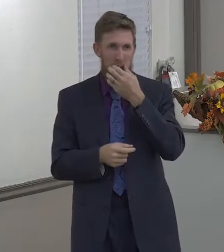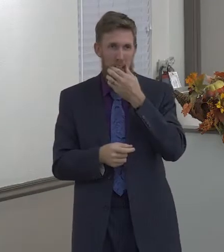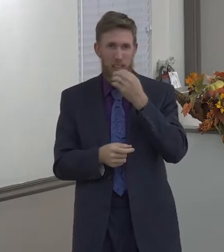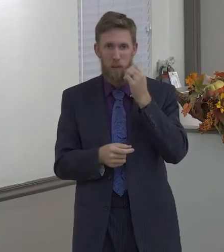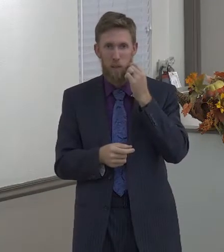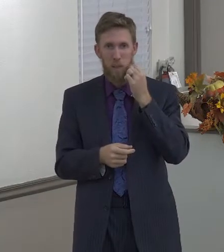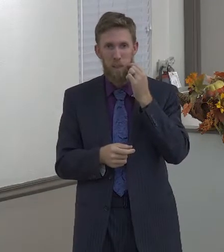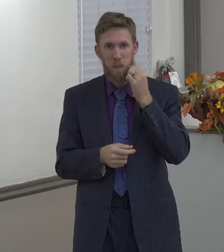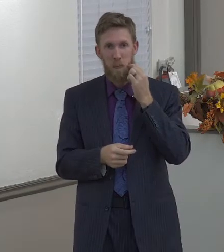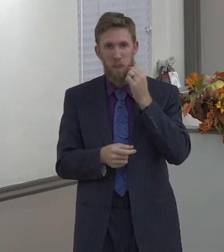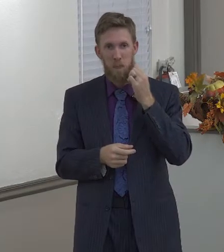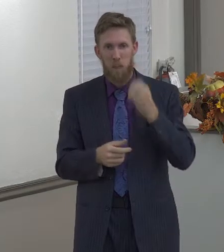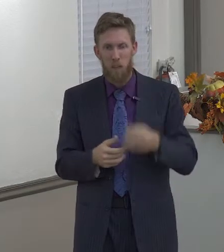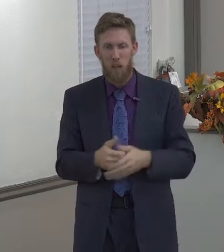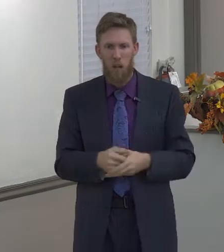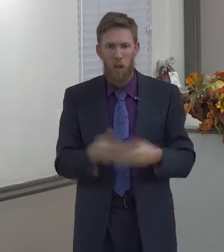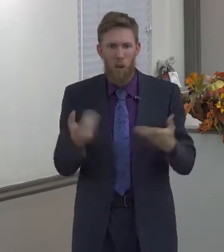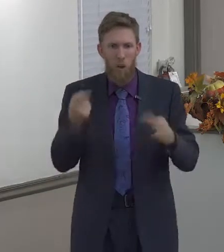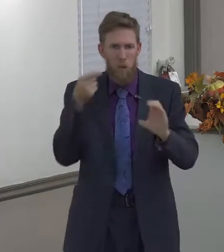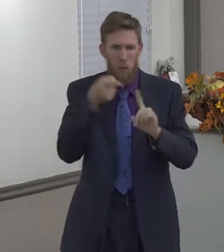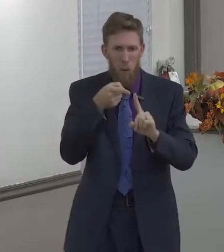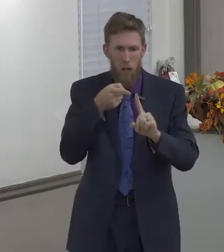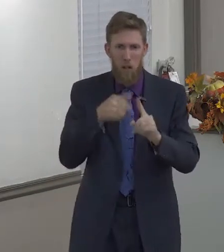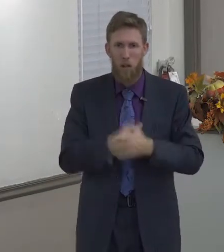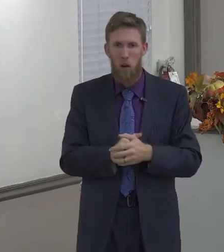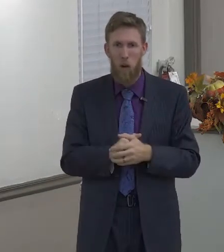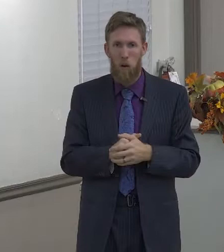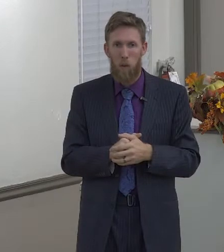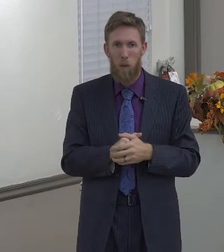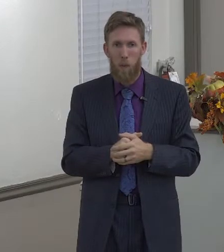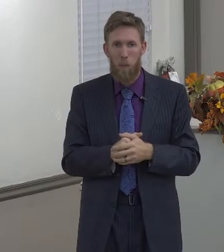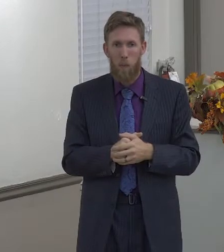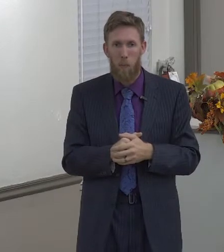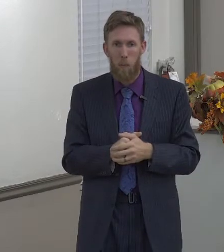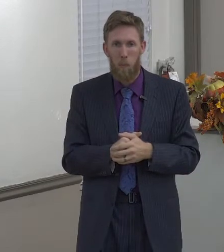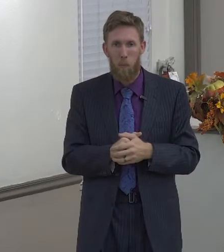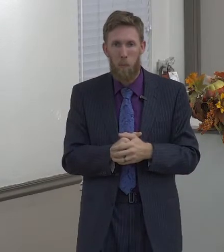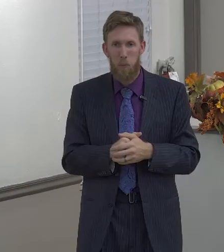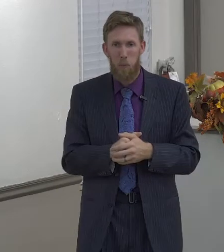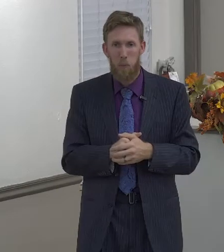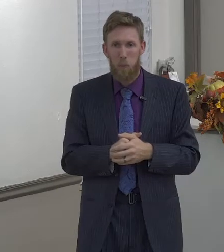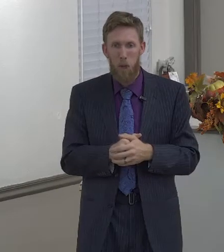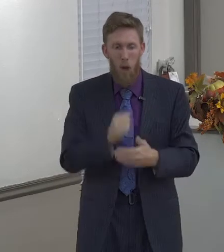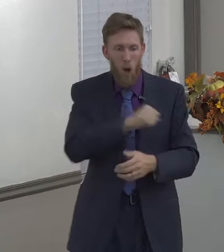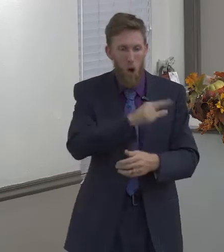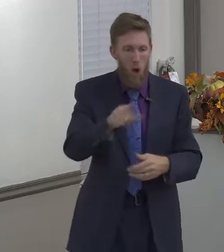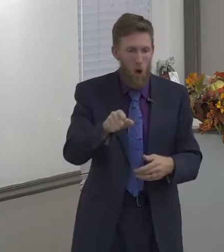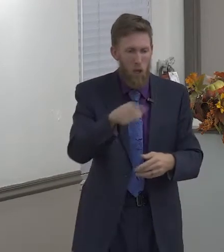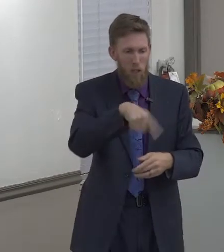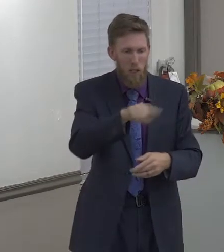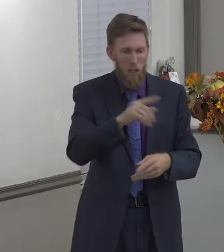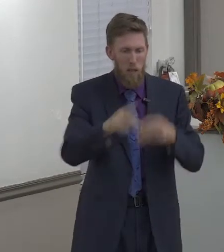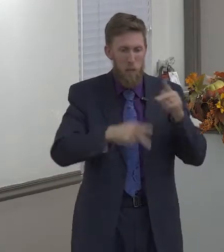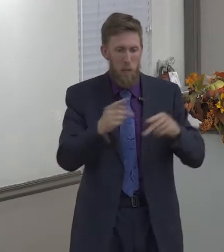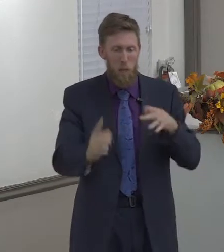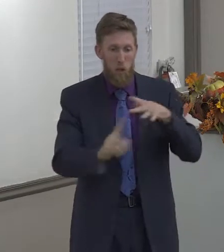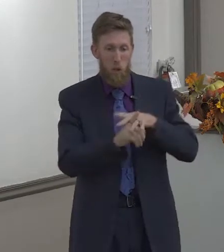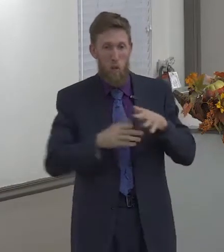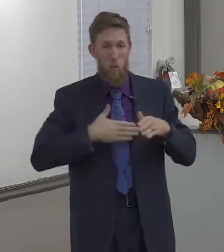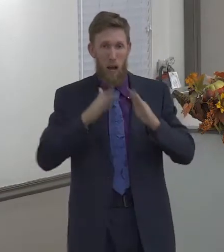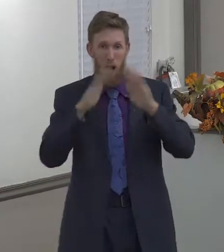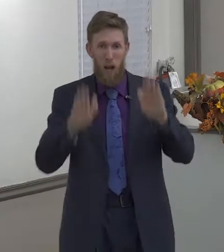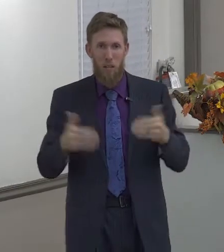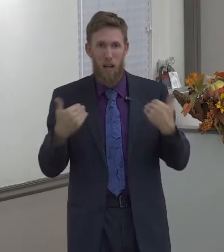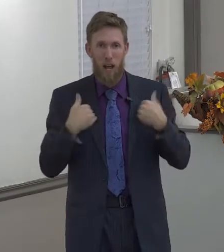different purpose, and we'll see that tonight. But we all have a different role that we play. It takes the Holy Spirit of God orchestrating everything to make